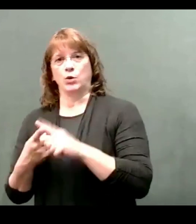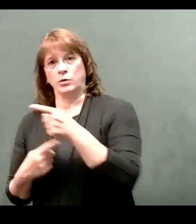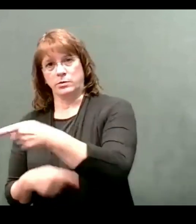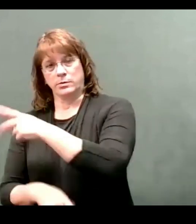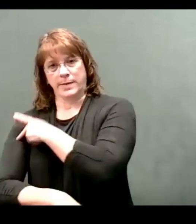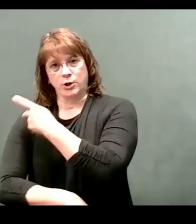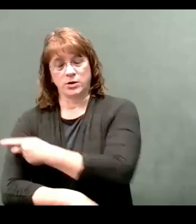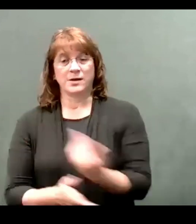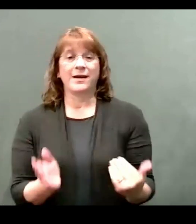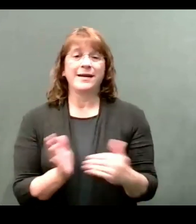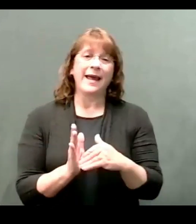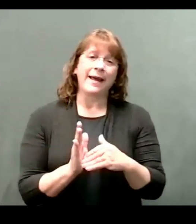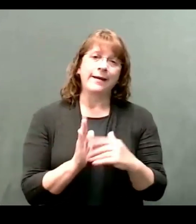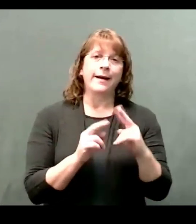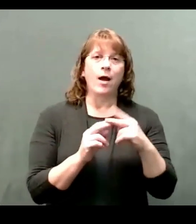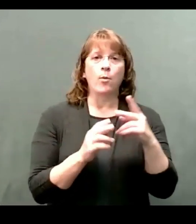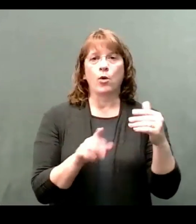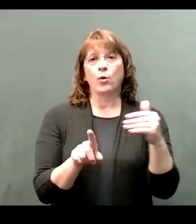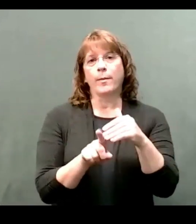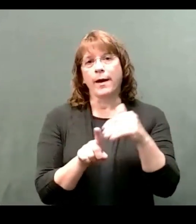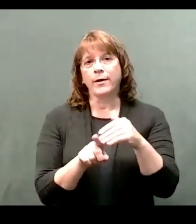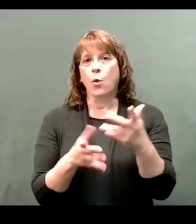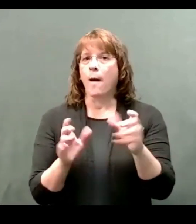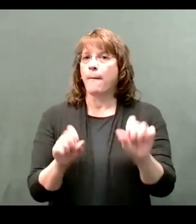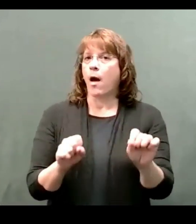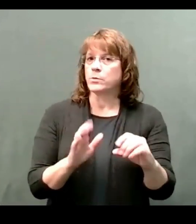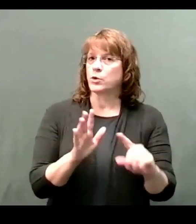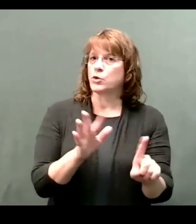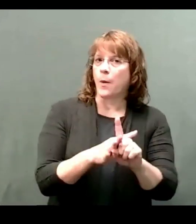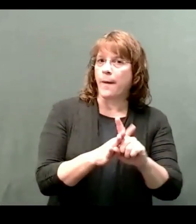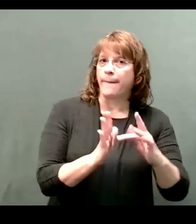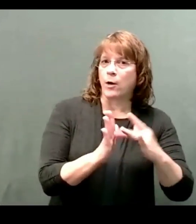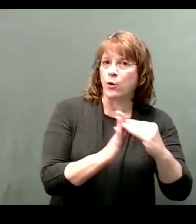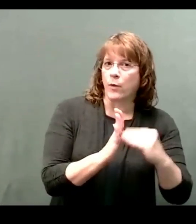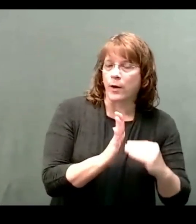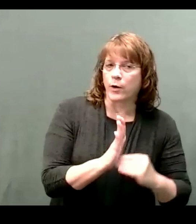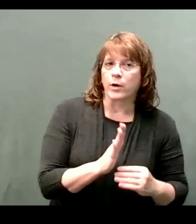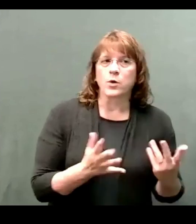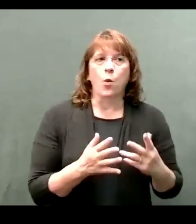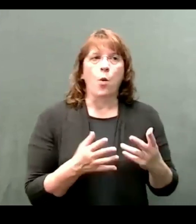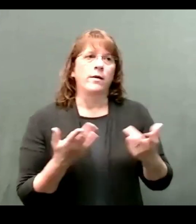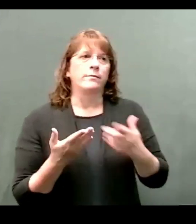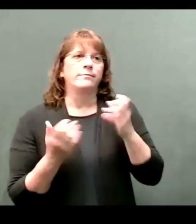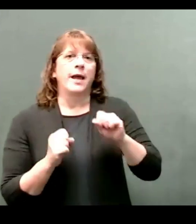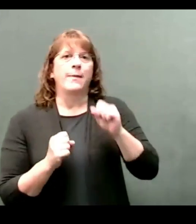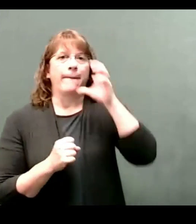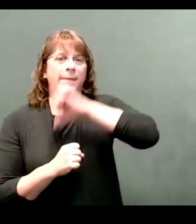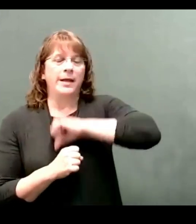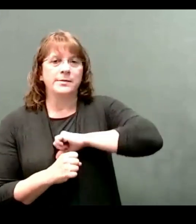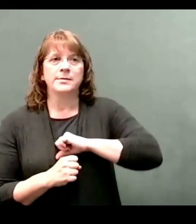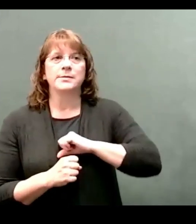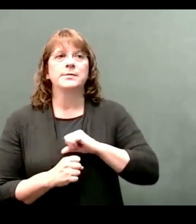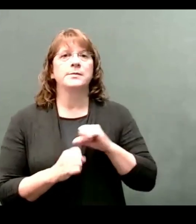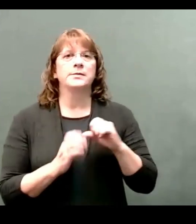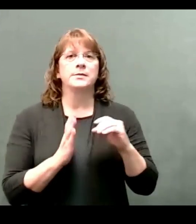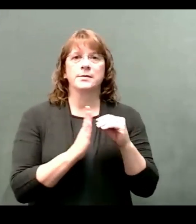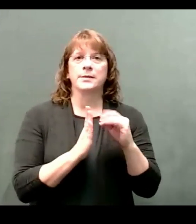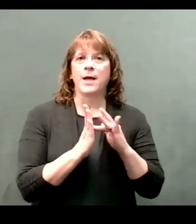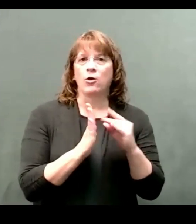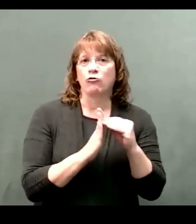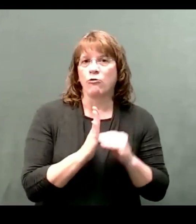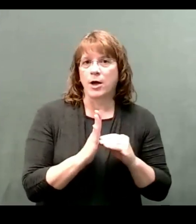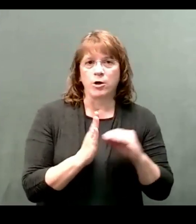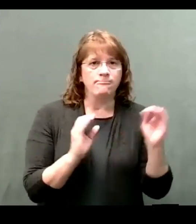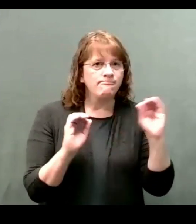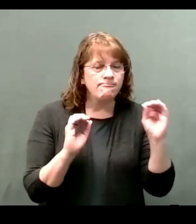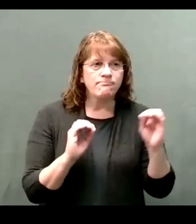again, it's a couple of reminders about what's likely to show up in the medical record, what's likely to be missed, and what does that say about maybe who